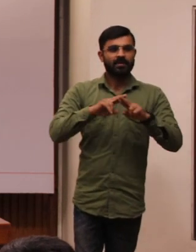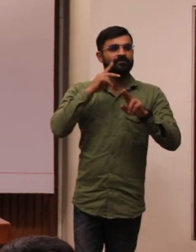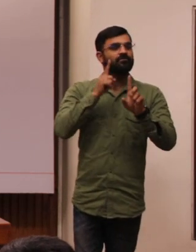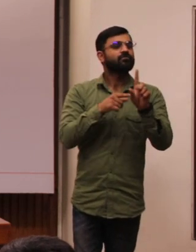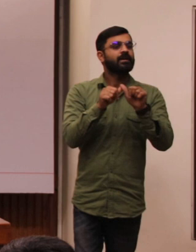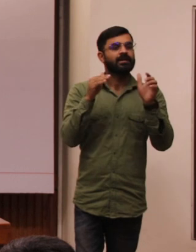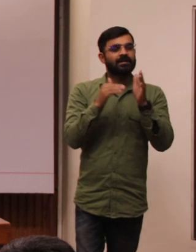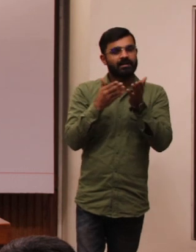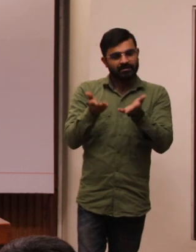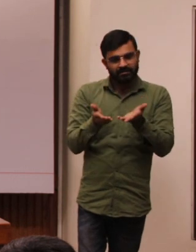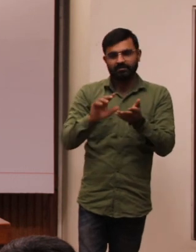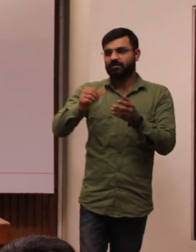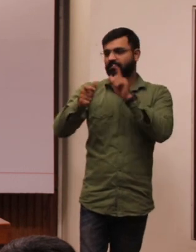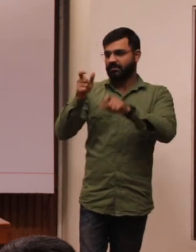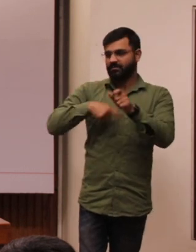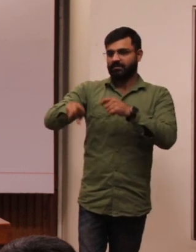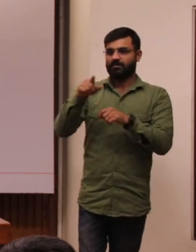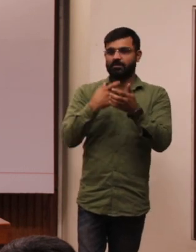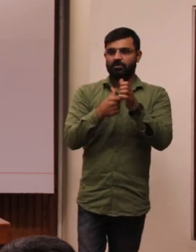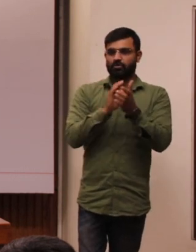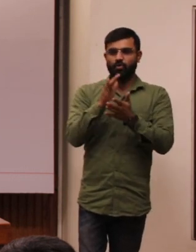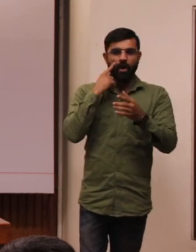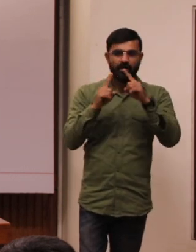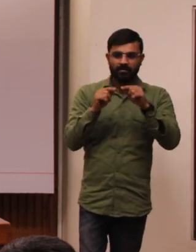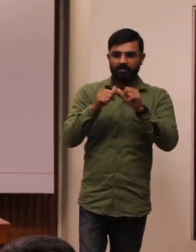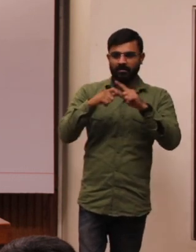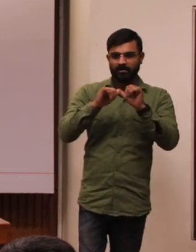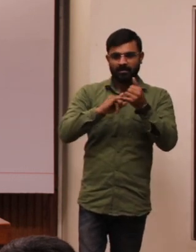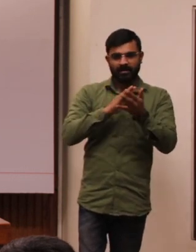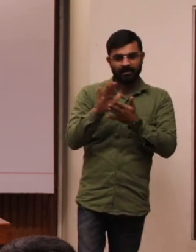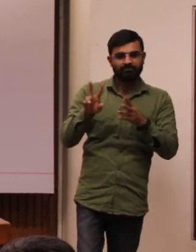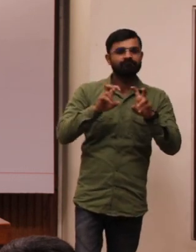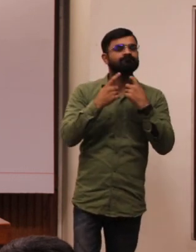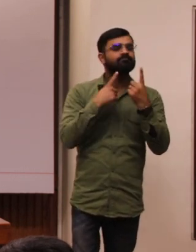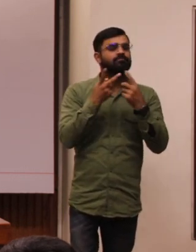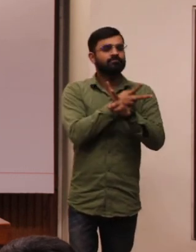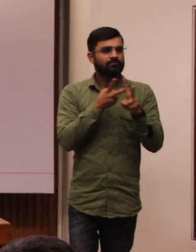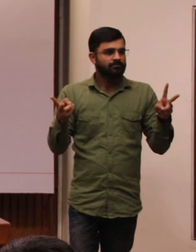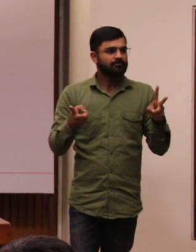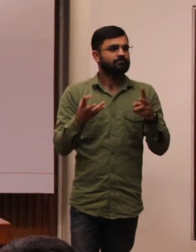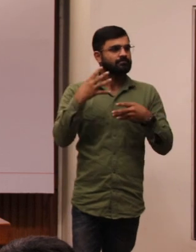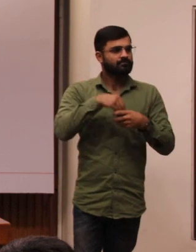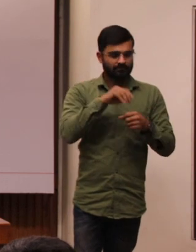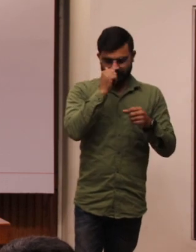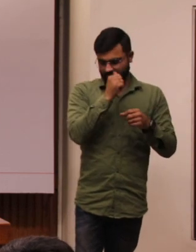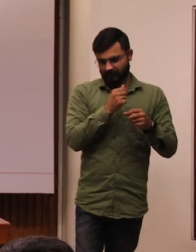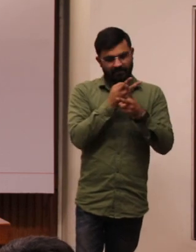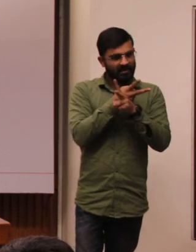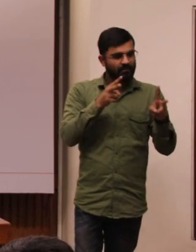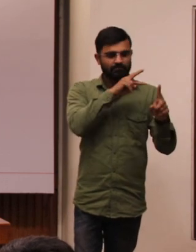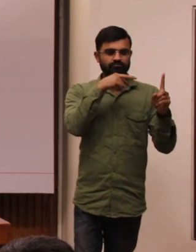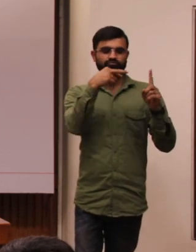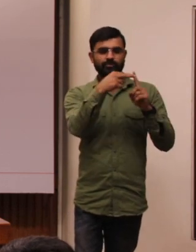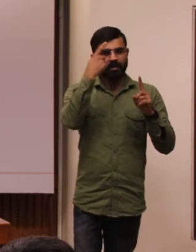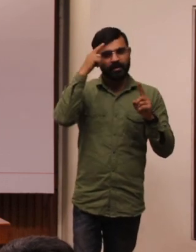Vijay is sitting here, Andhra Banerjee is also sitting here, so Rohit is there, Akash is also here. So when you talk to people in conservations, they always have a different perspective.